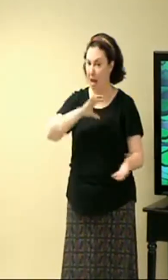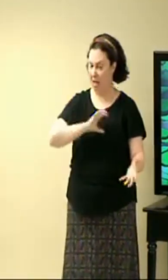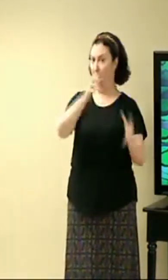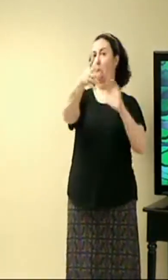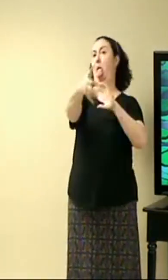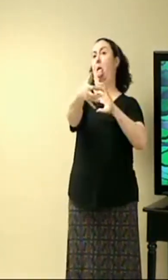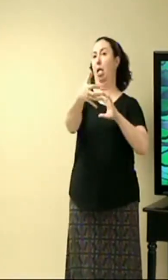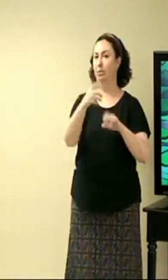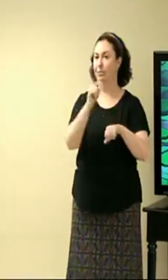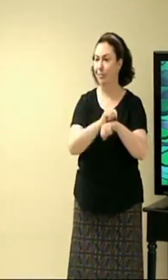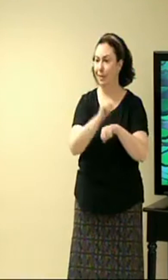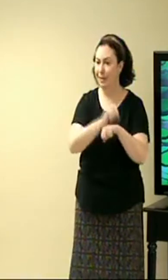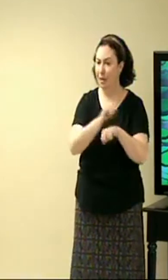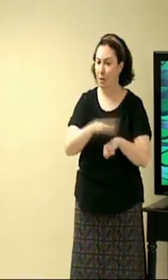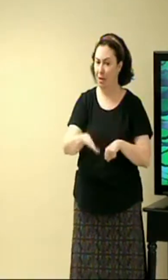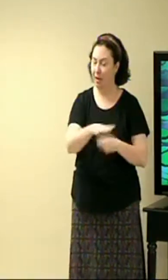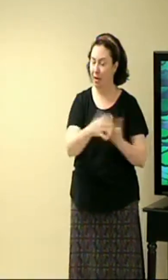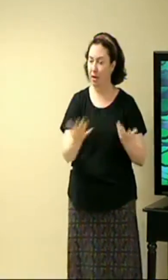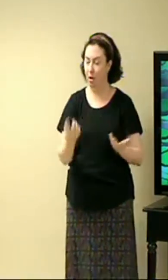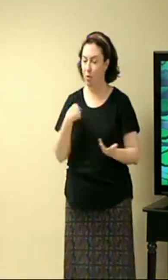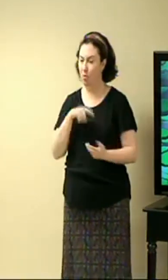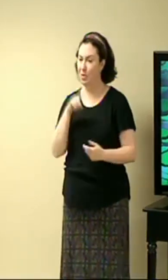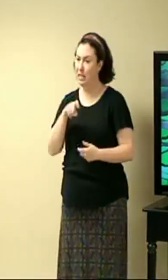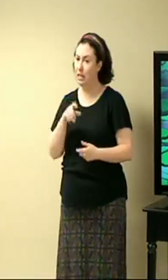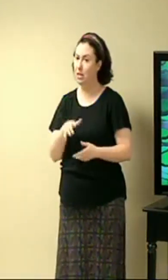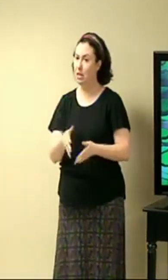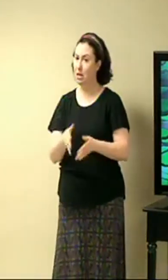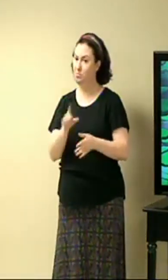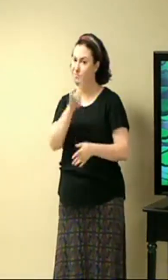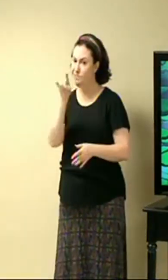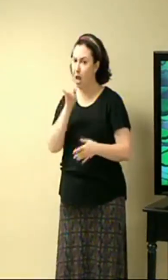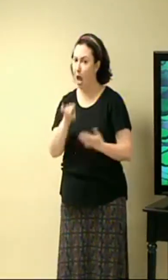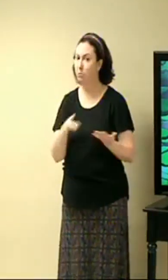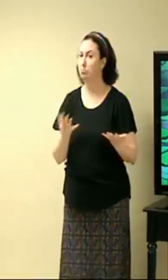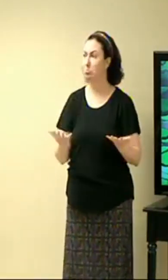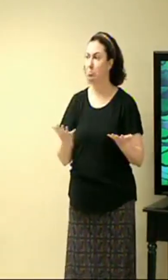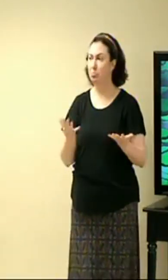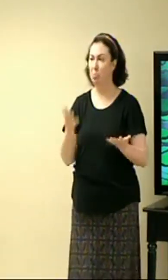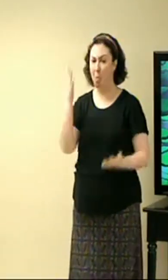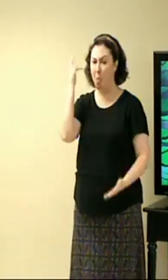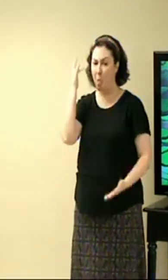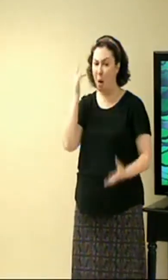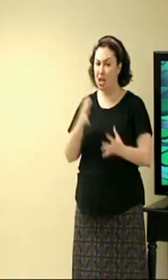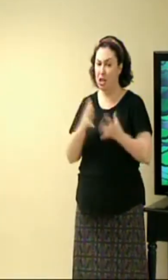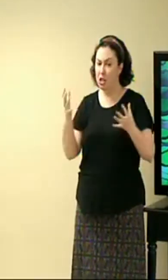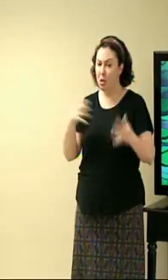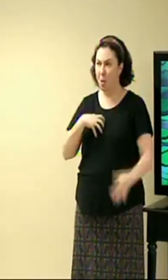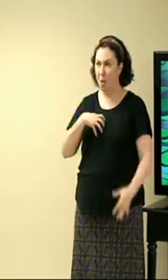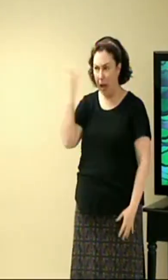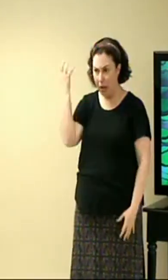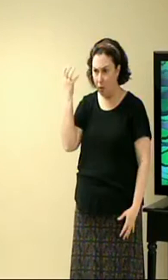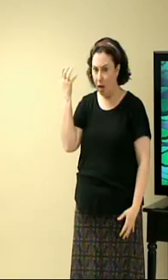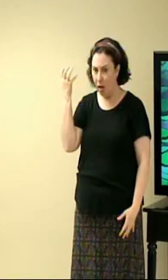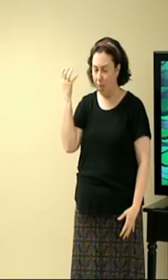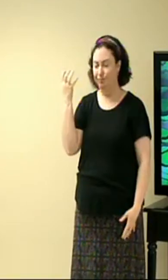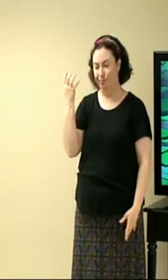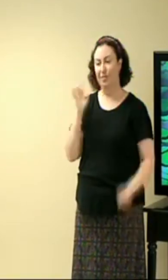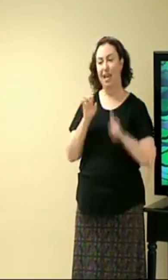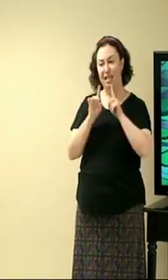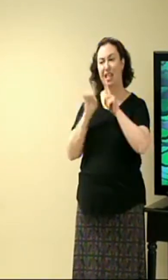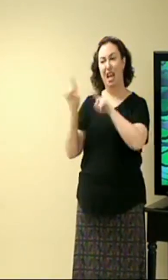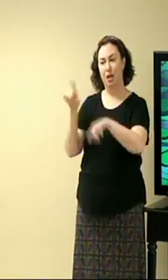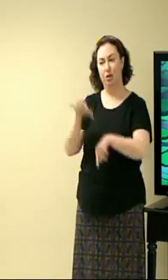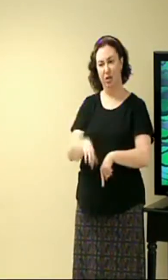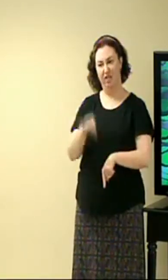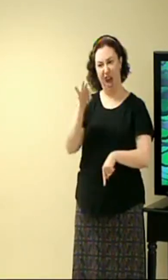mad? Why is he so angry about this? And to get that answer, if we look at the other Gospels, which is Matthew, Mark, and Luke,